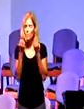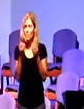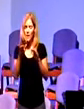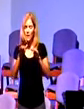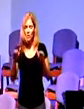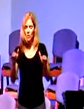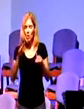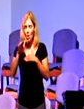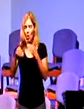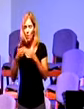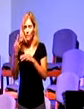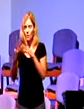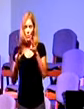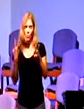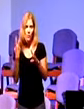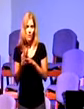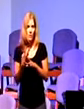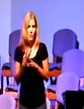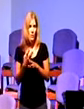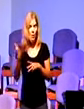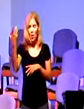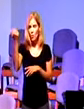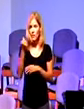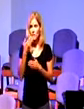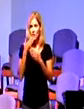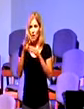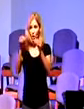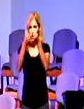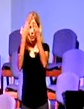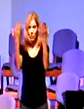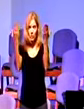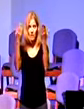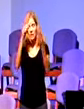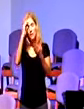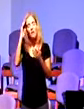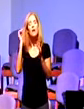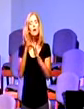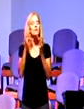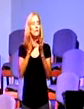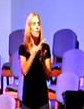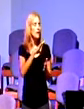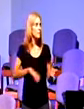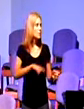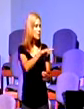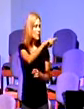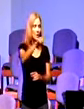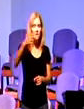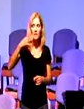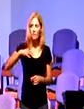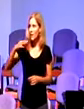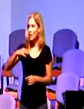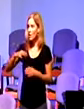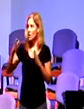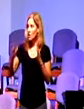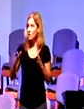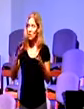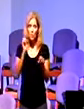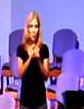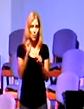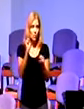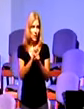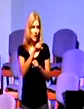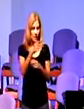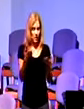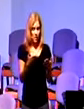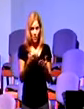children all over the world who are receiving the good news of Jesus Christ, because you guys, the volunteers, the army of volunteers, do the work on this